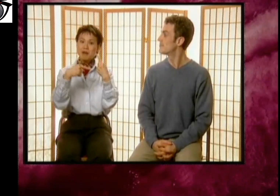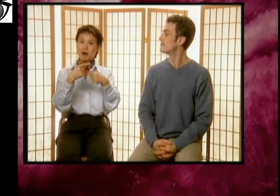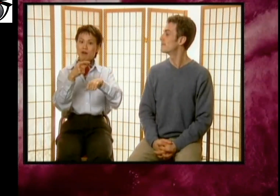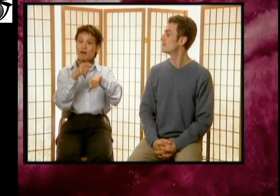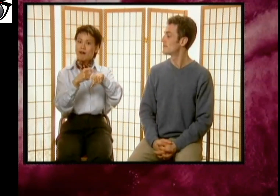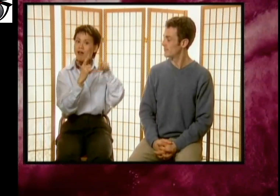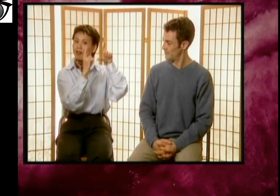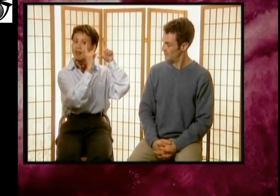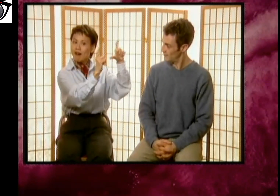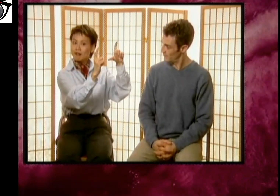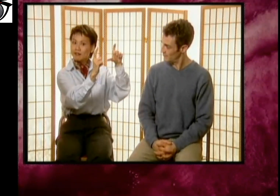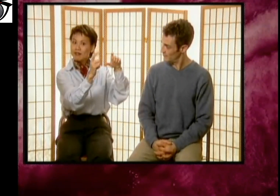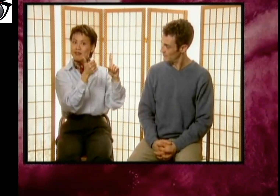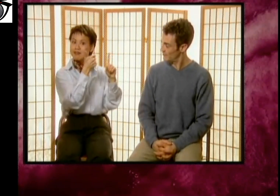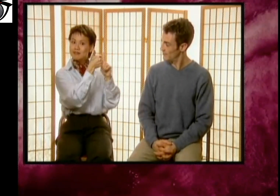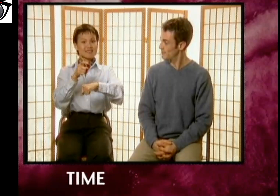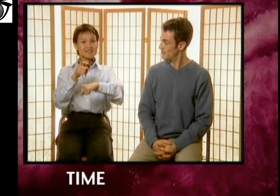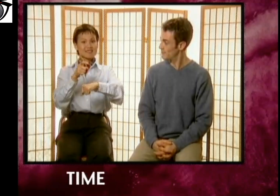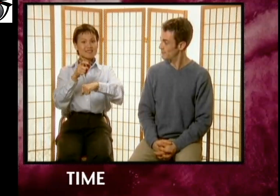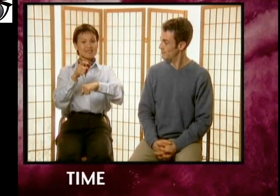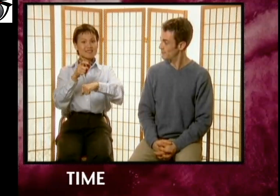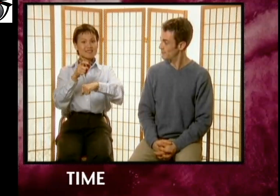signs about the clock itself.